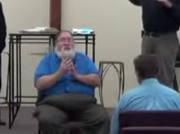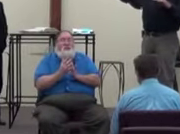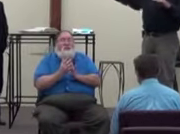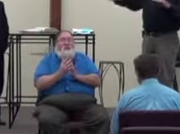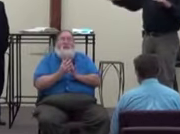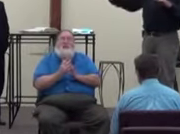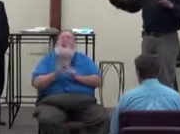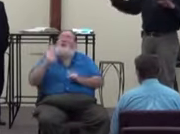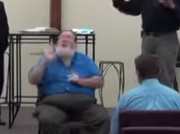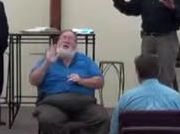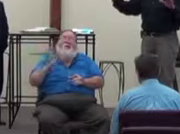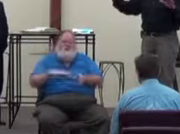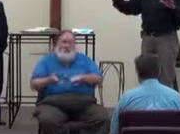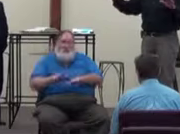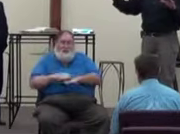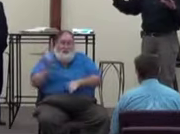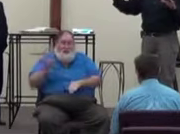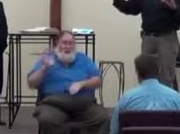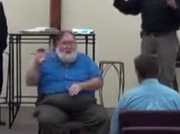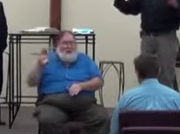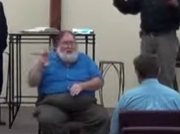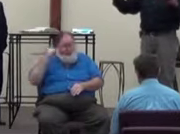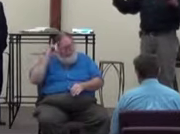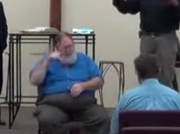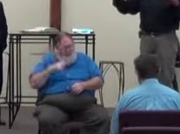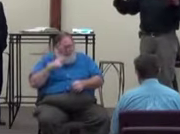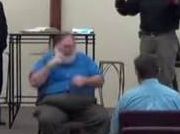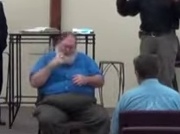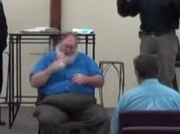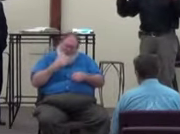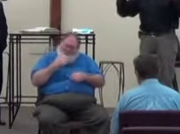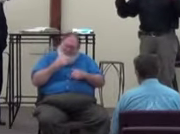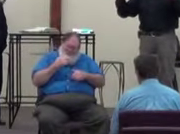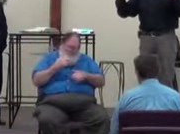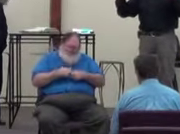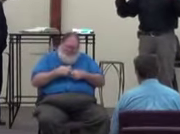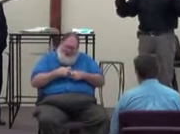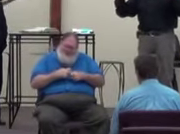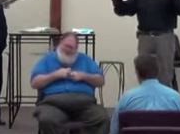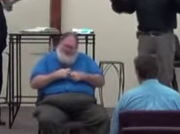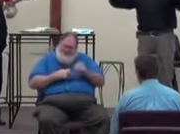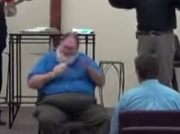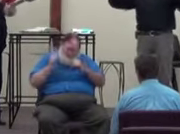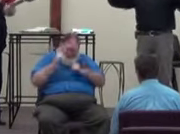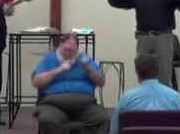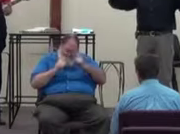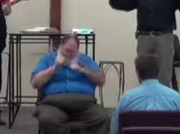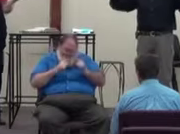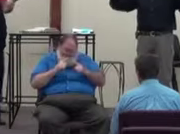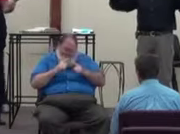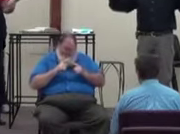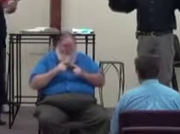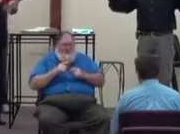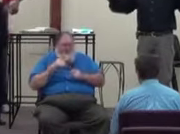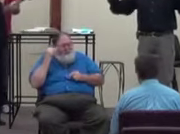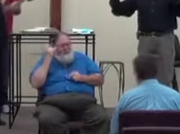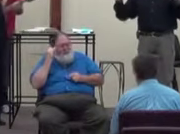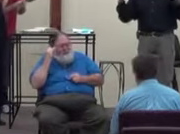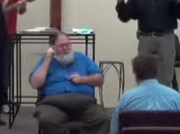So if you're troubled, if you're heavy burdened this morning, if you're afraid, if there are things that you don't know, if you're seeking